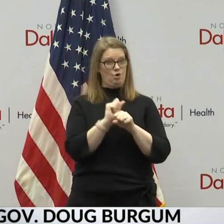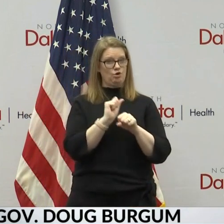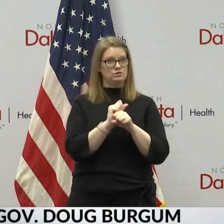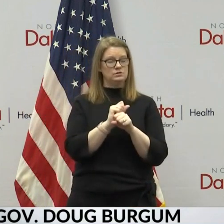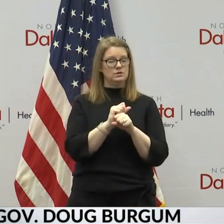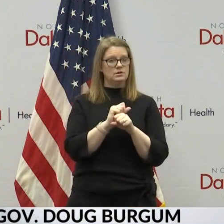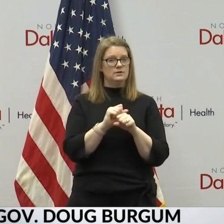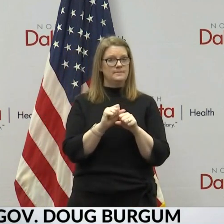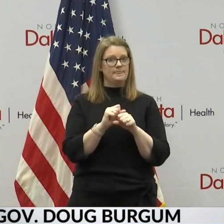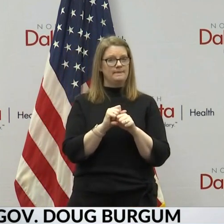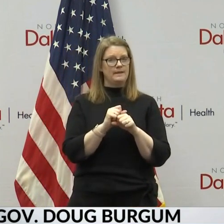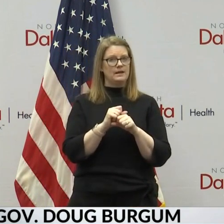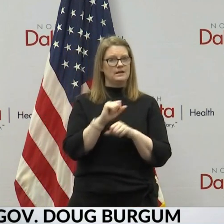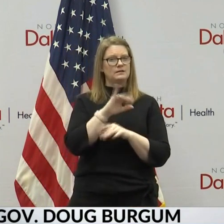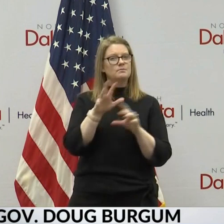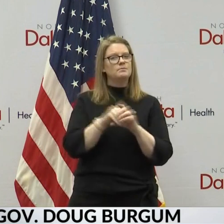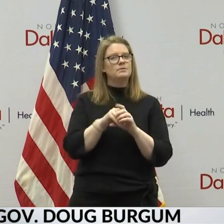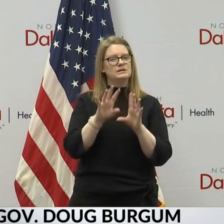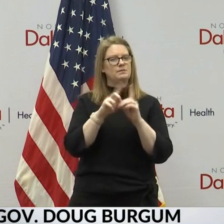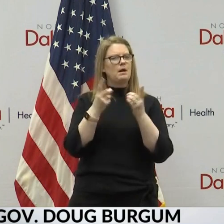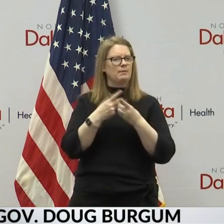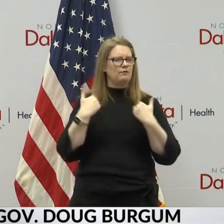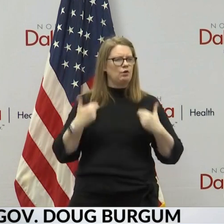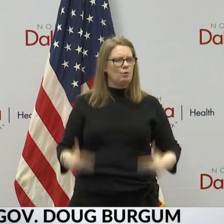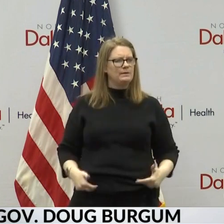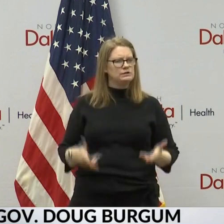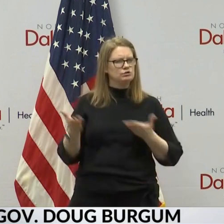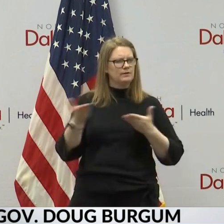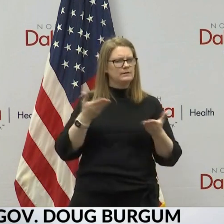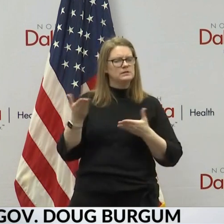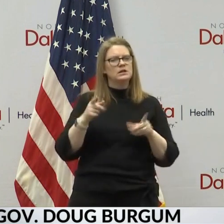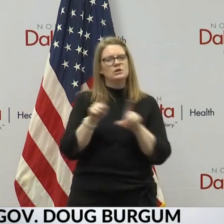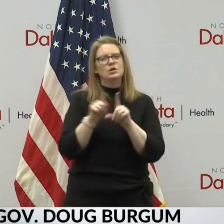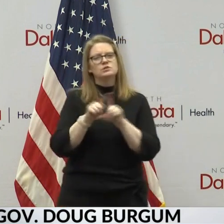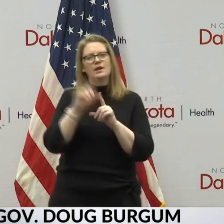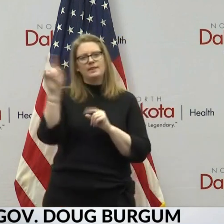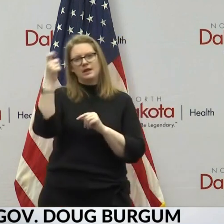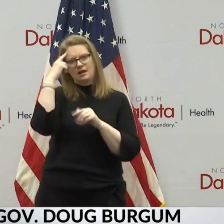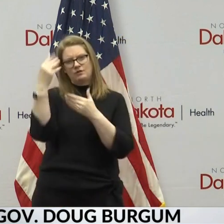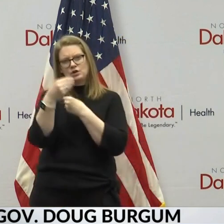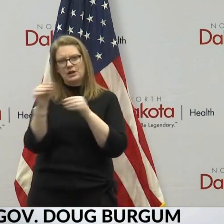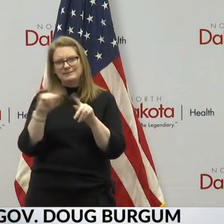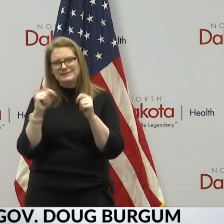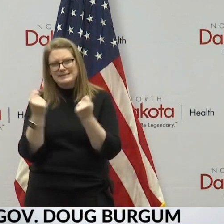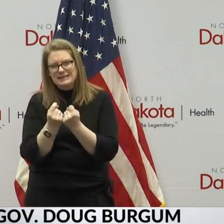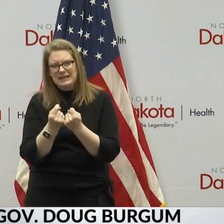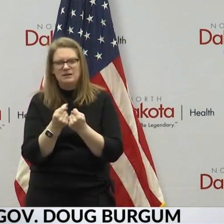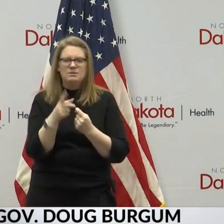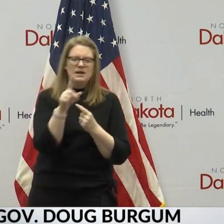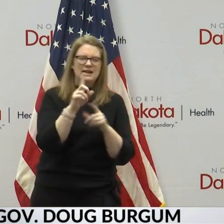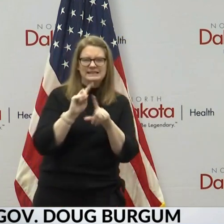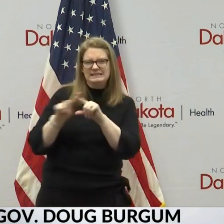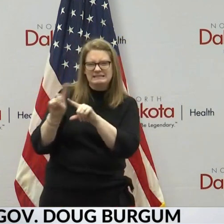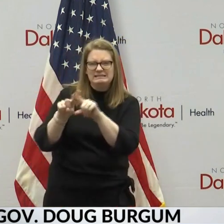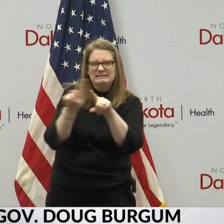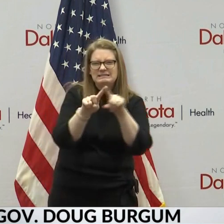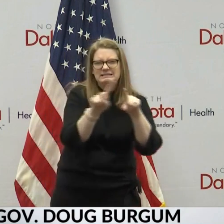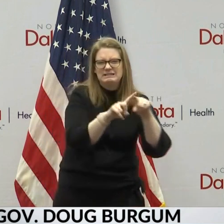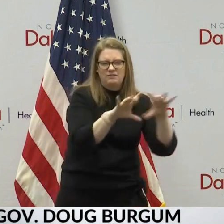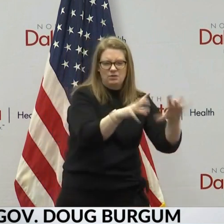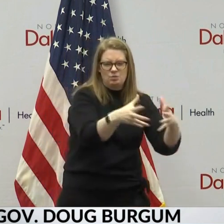in Department of Human Services and on the governor's office team and working with these nonprofits to make sure that we